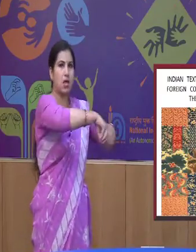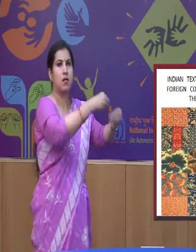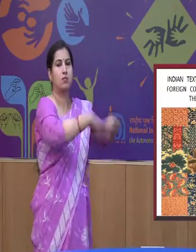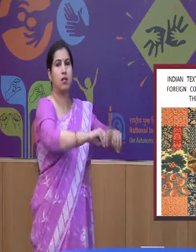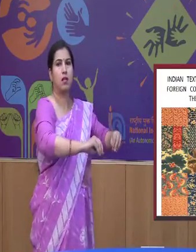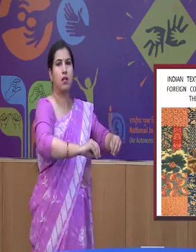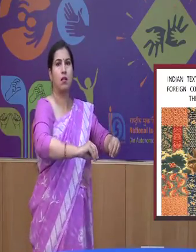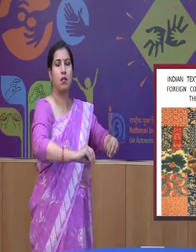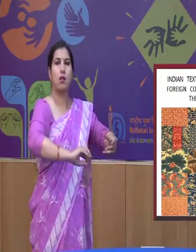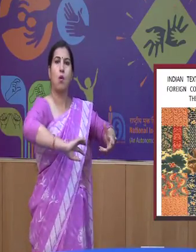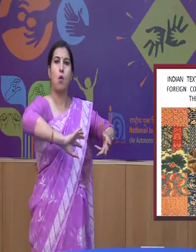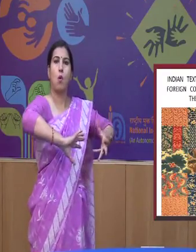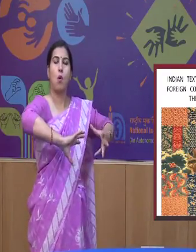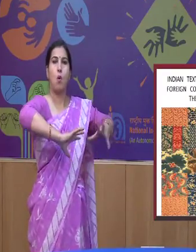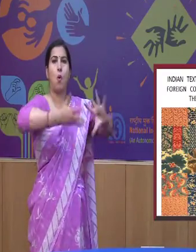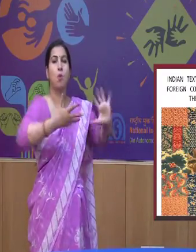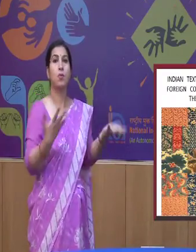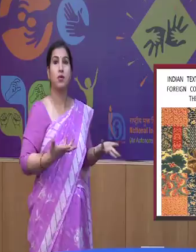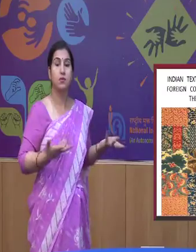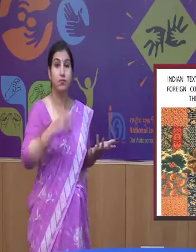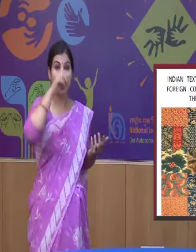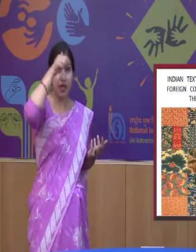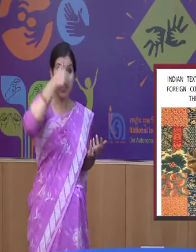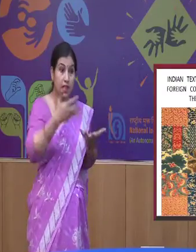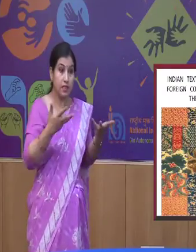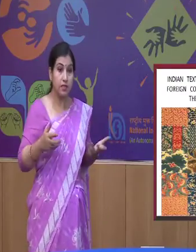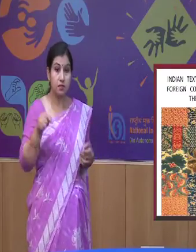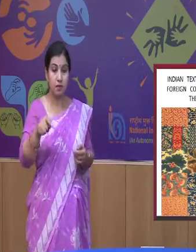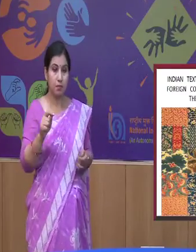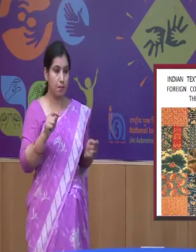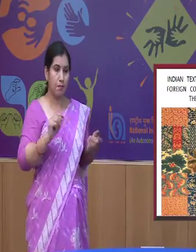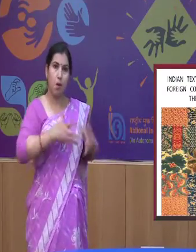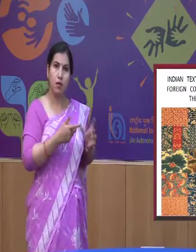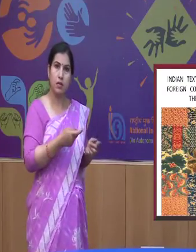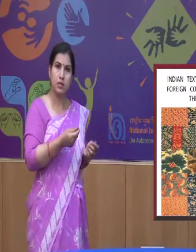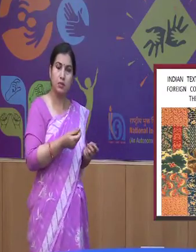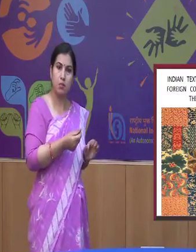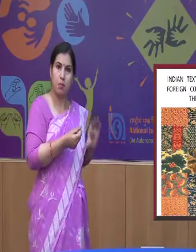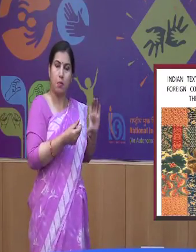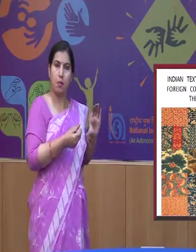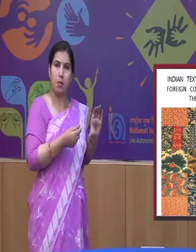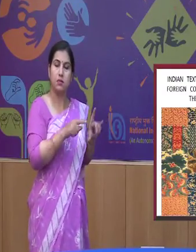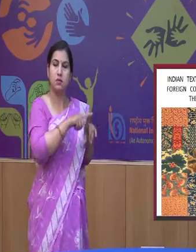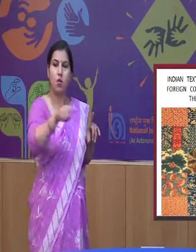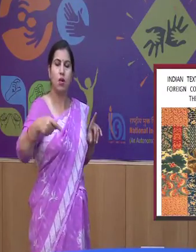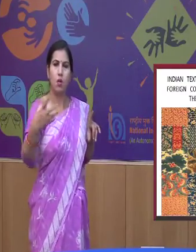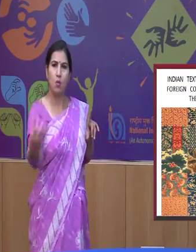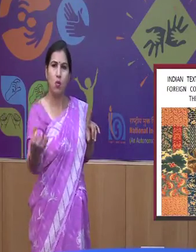This automatically increased the price of the Indian goods and their demands